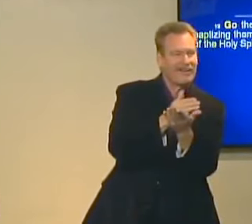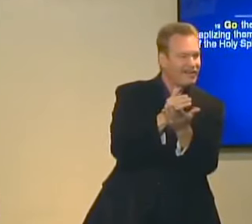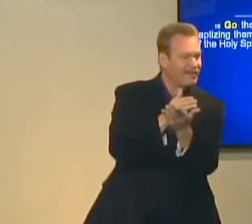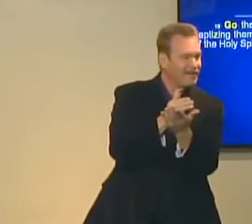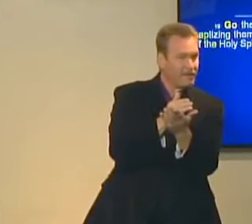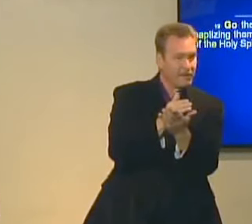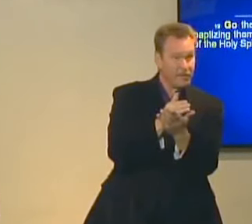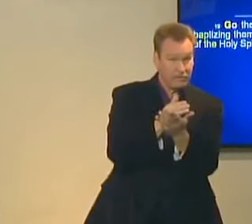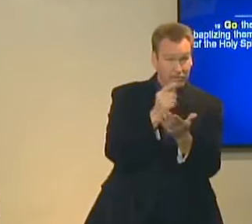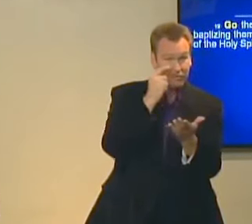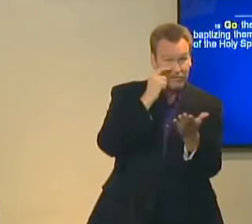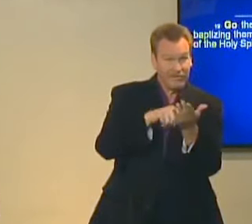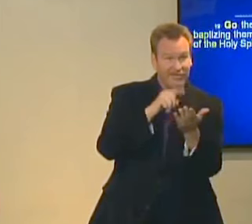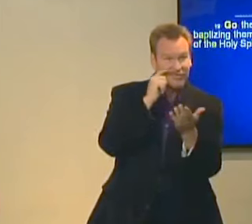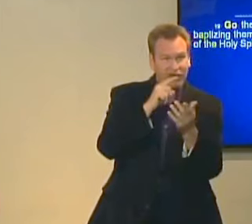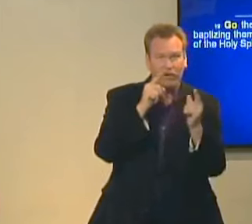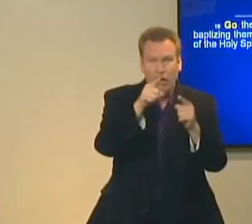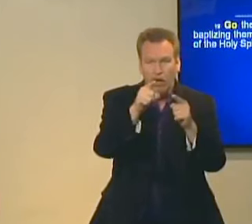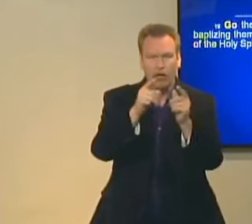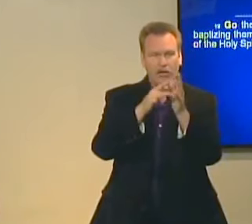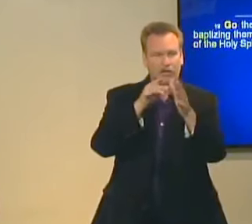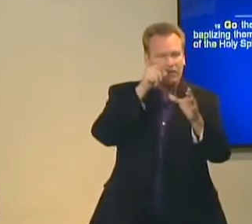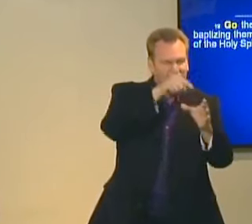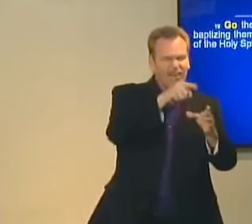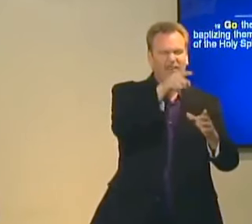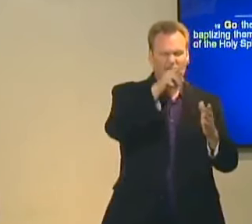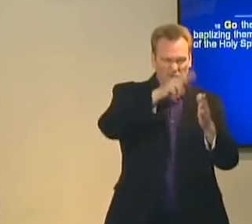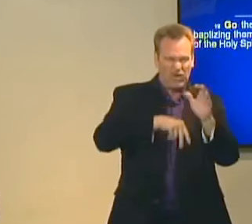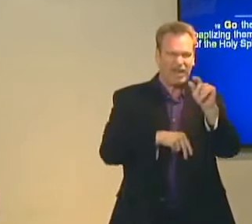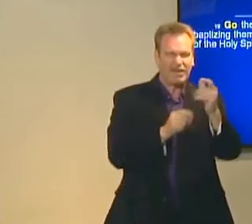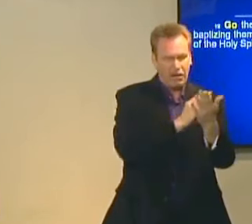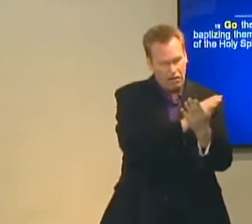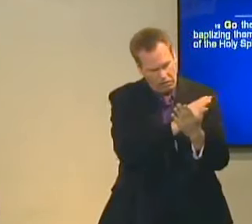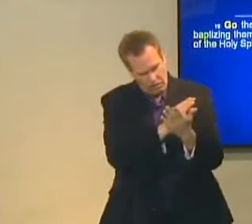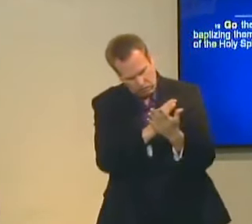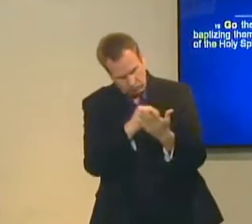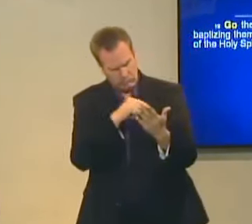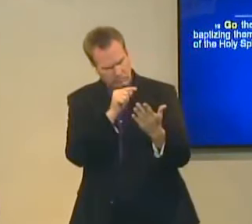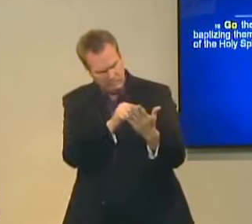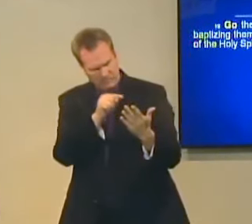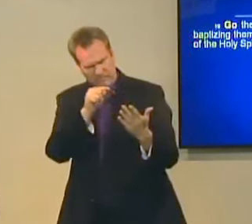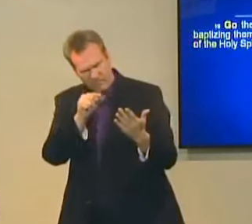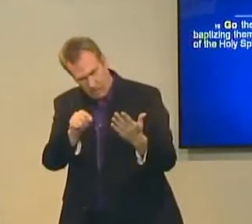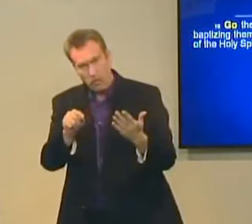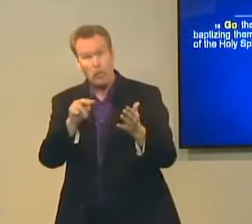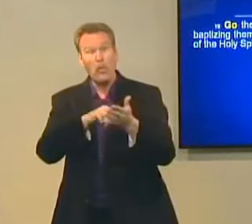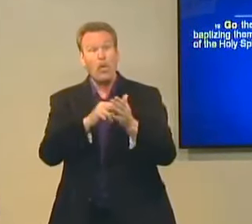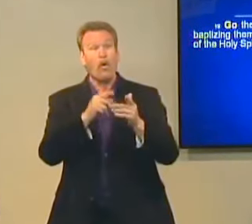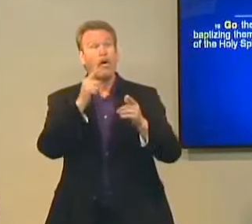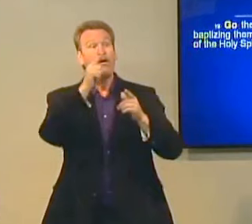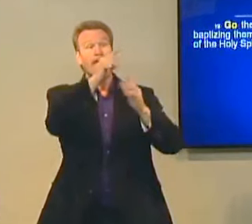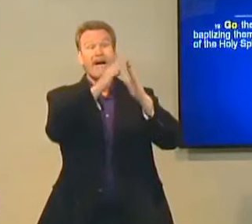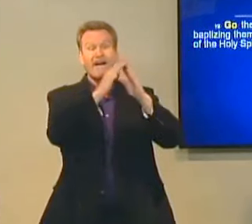Paul God just gave him opportunity after opportunity to share and share and share and you read Acts to see how God gives opportunity after